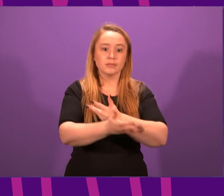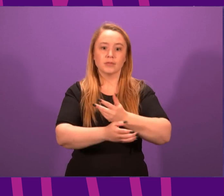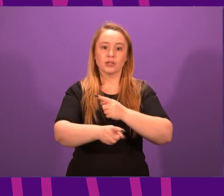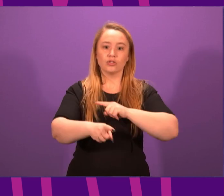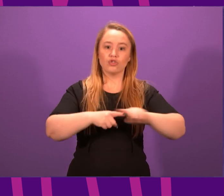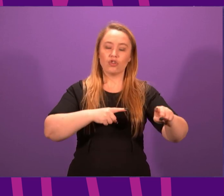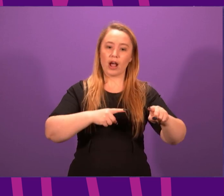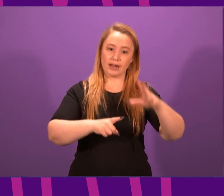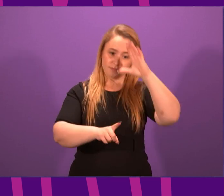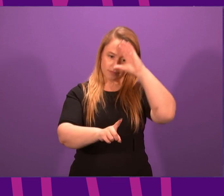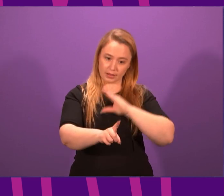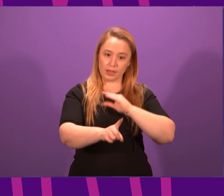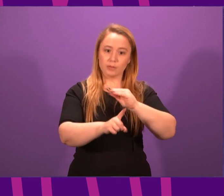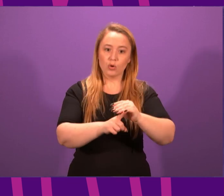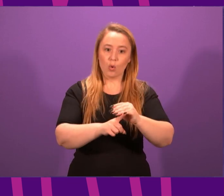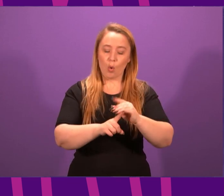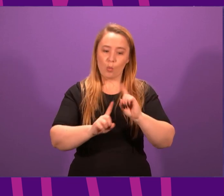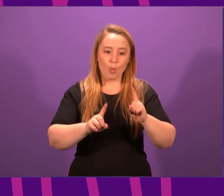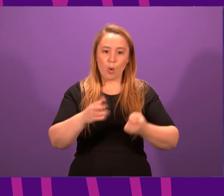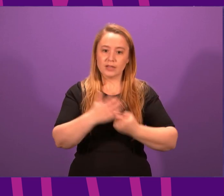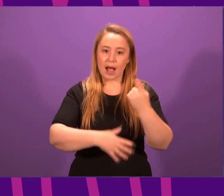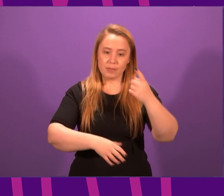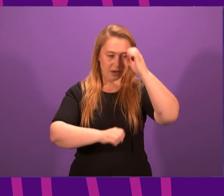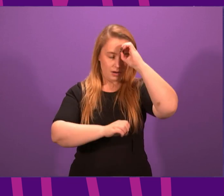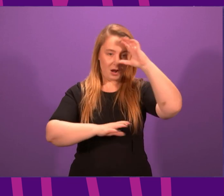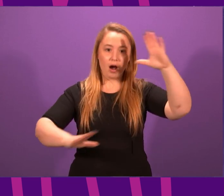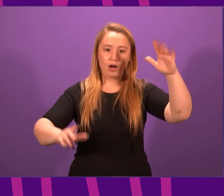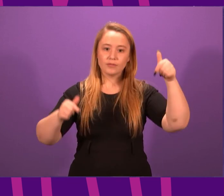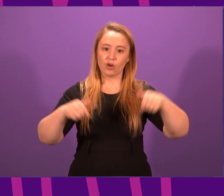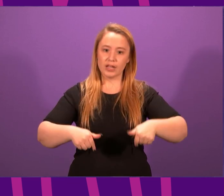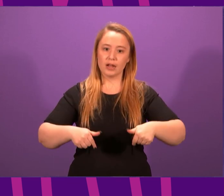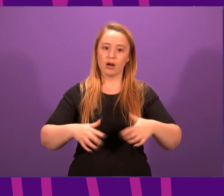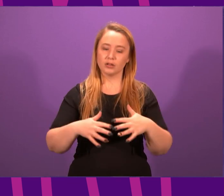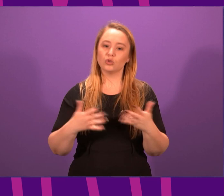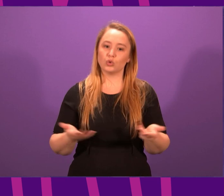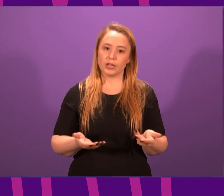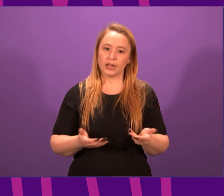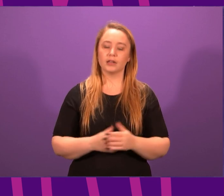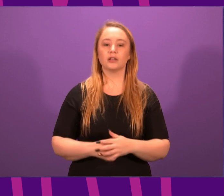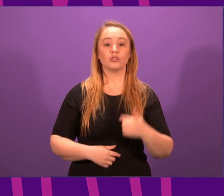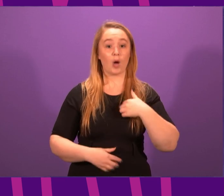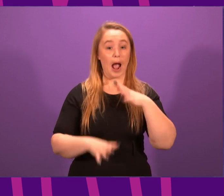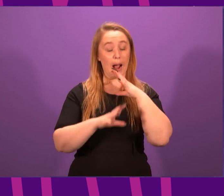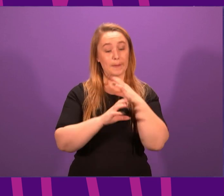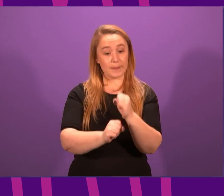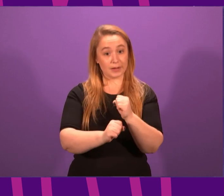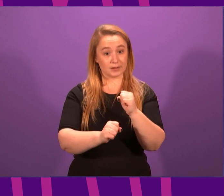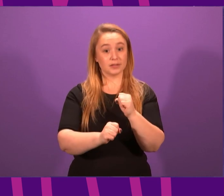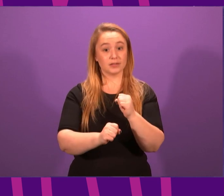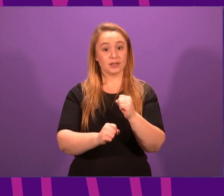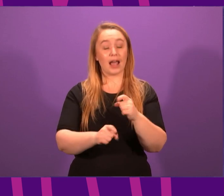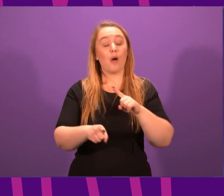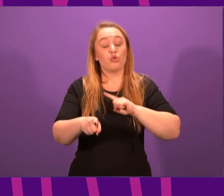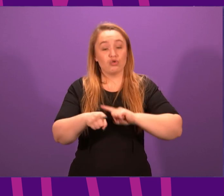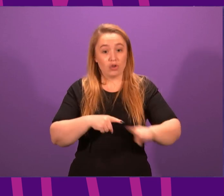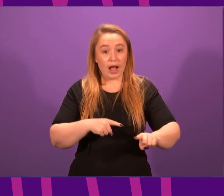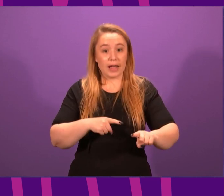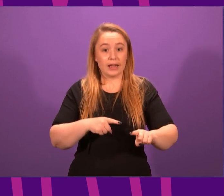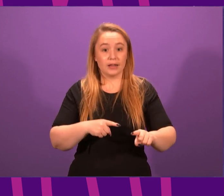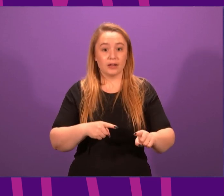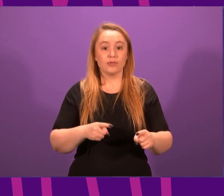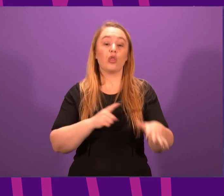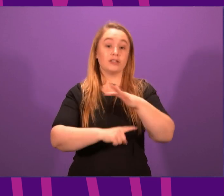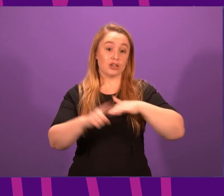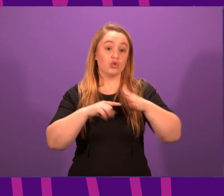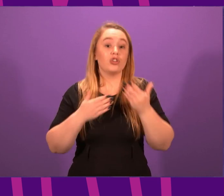and developing understanding of what we were bringing to Parliament today. So I give a commitment that I will try, within the context of what we're dealing with